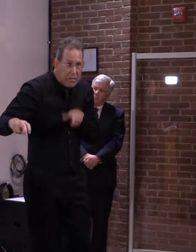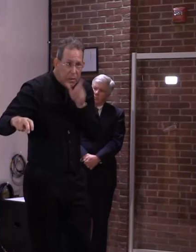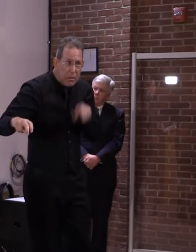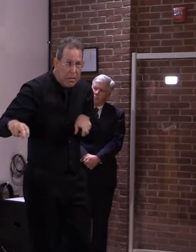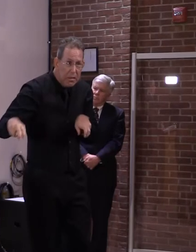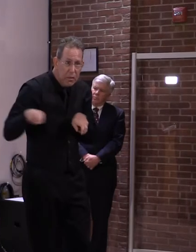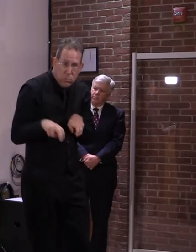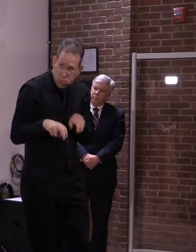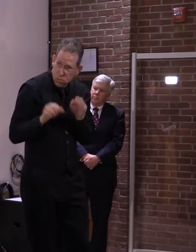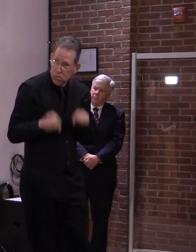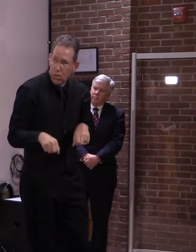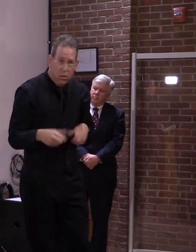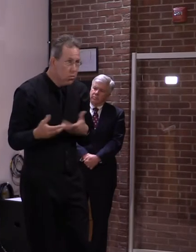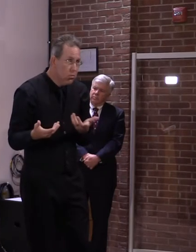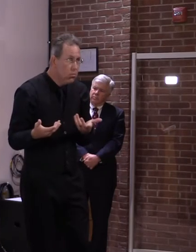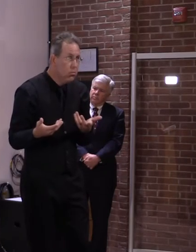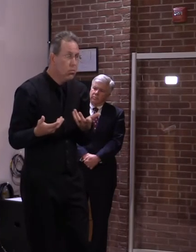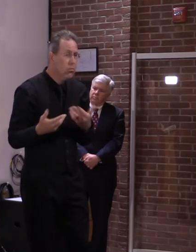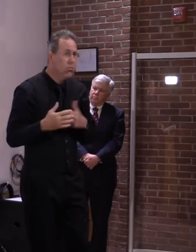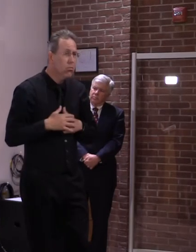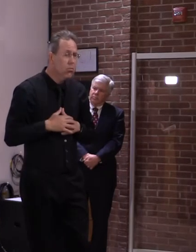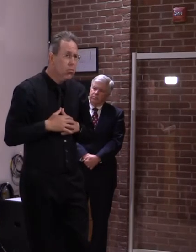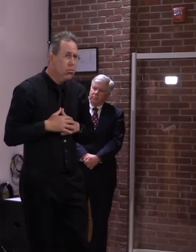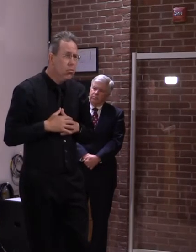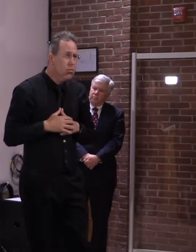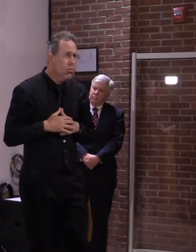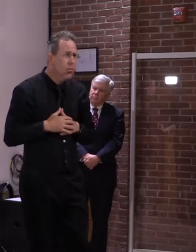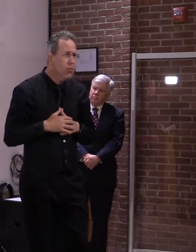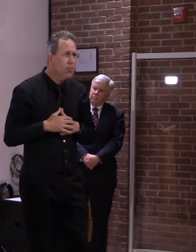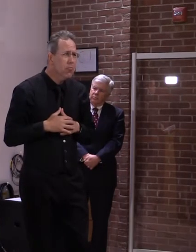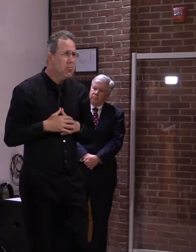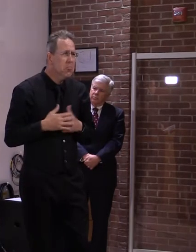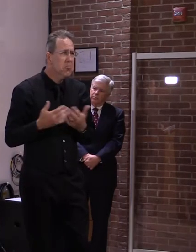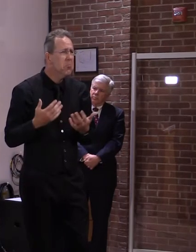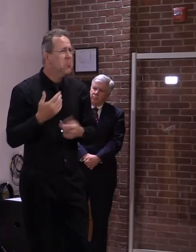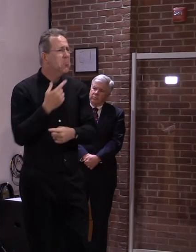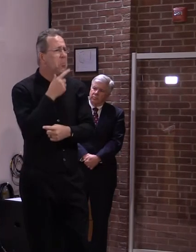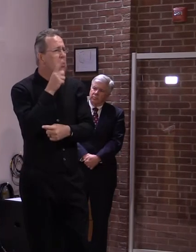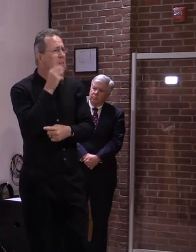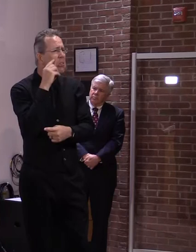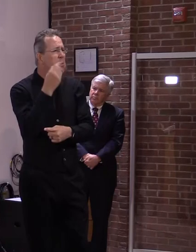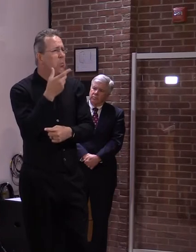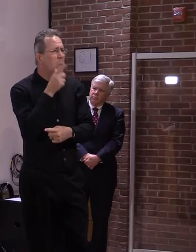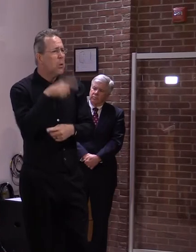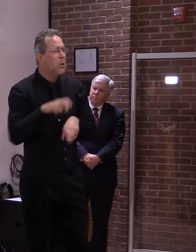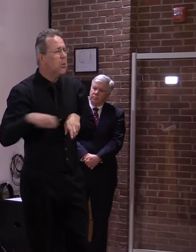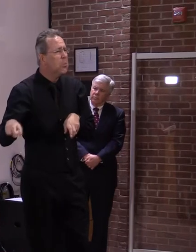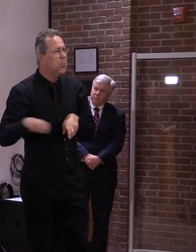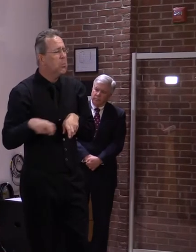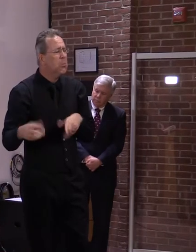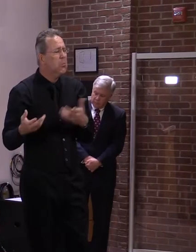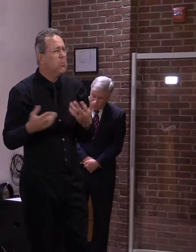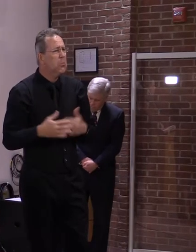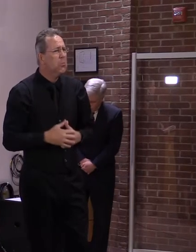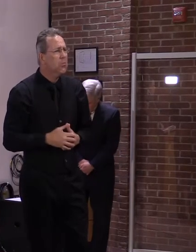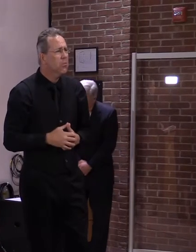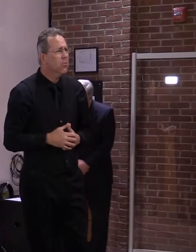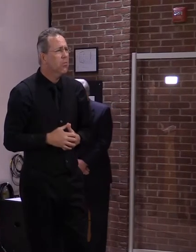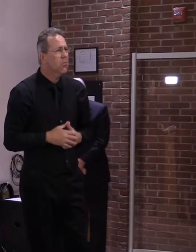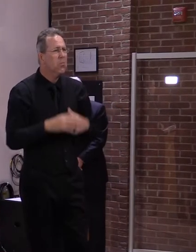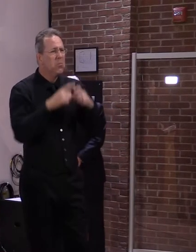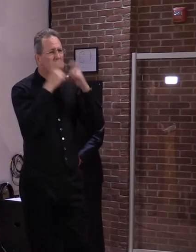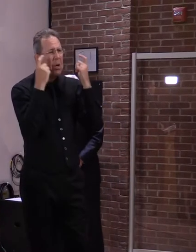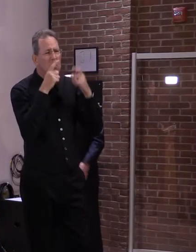status? No, I don't think we'll need to take those kinds of measures, because again, the high uptick